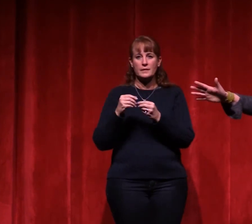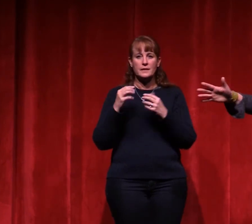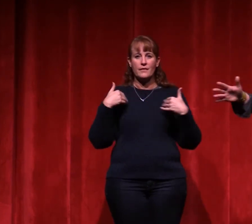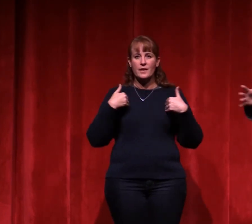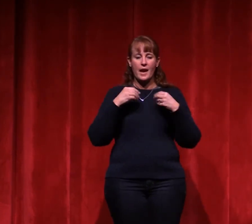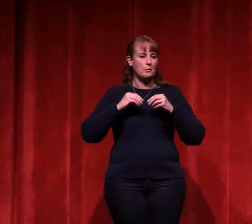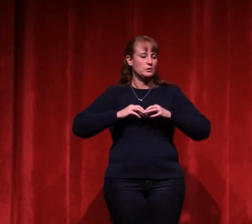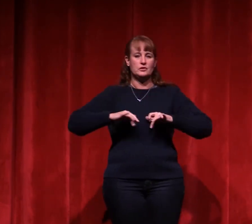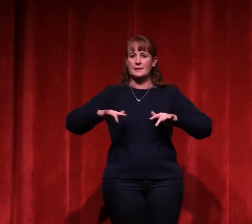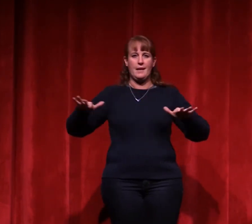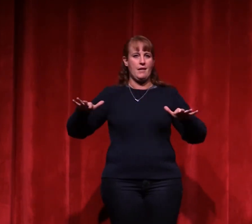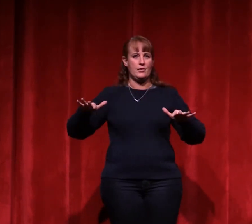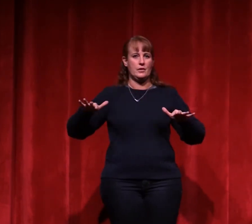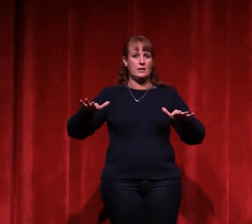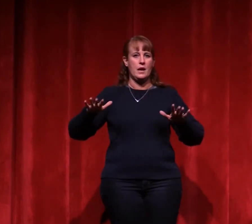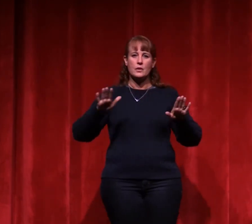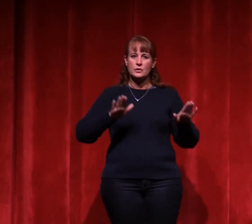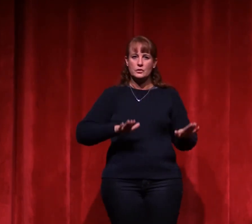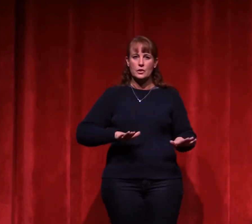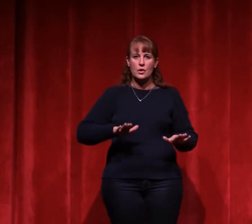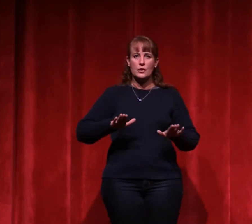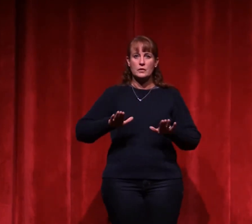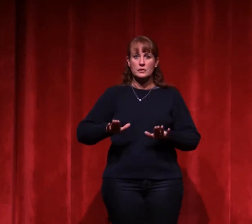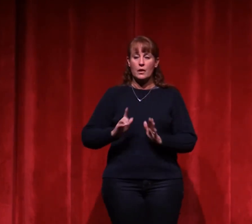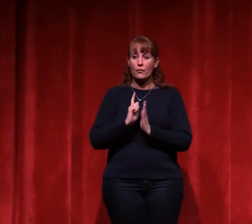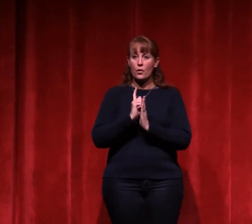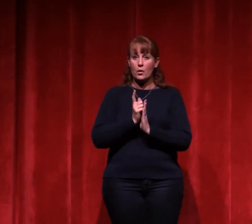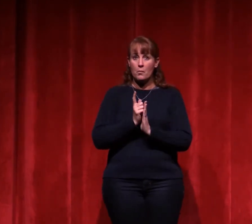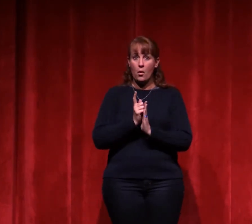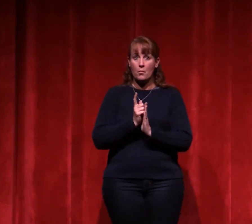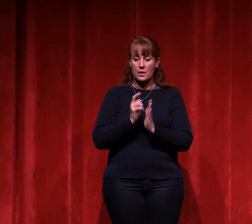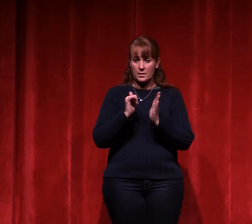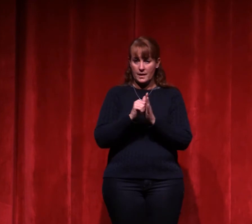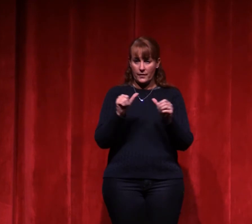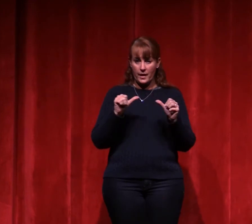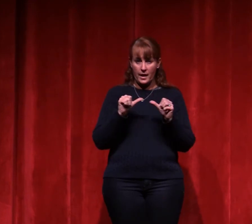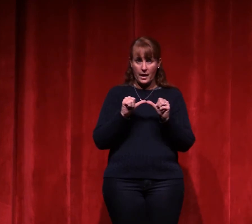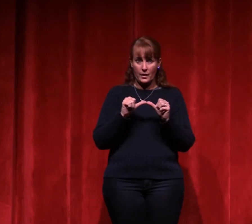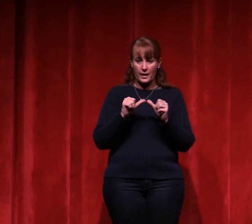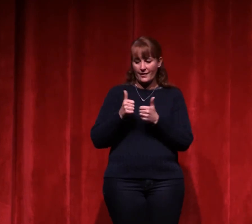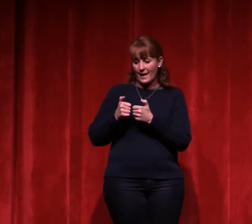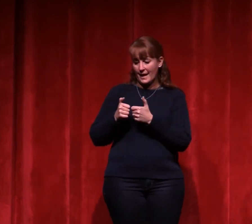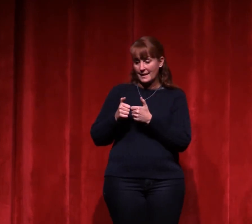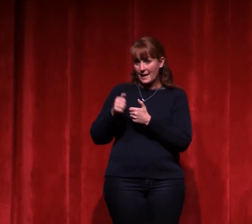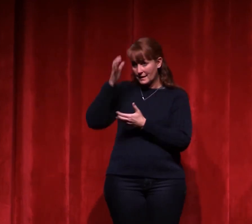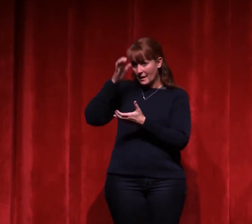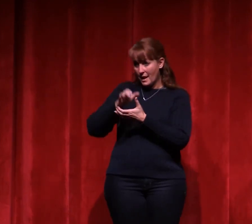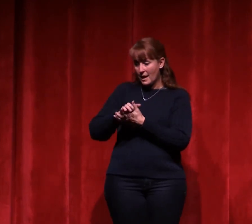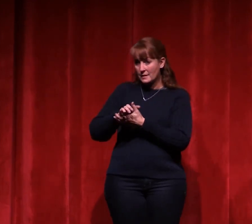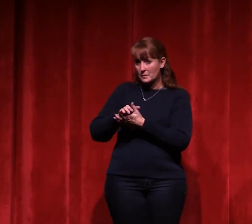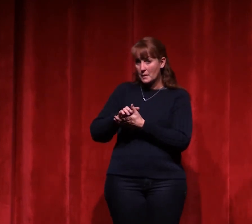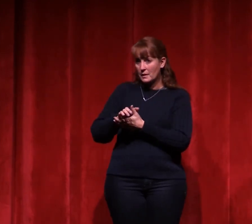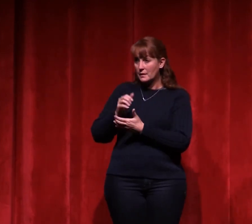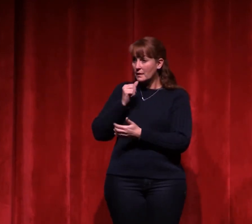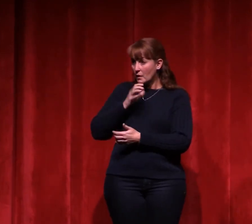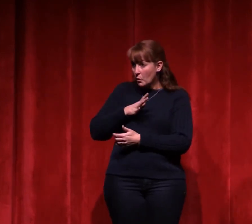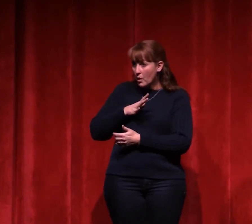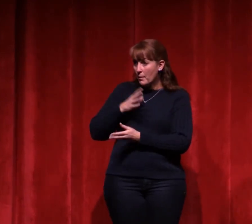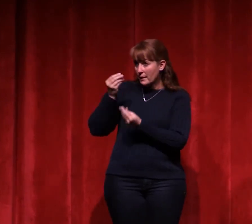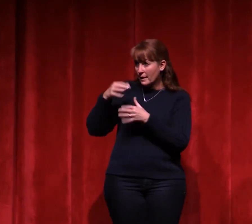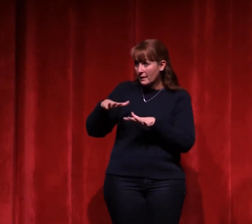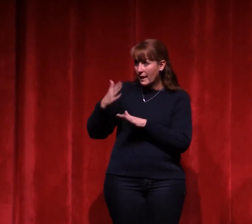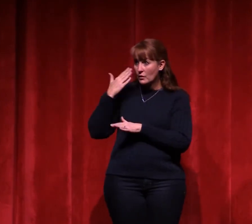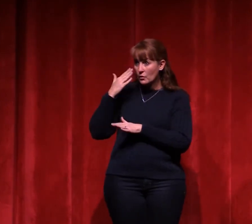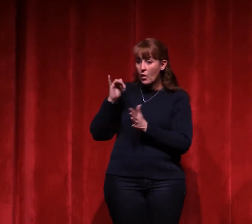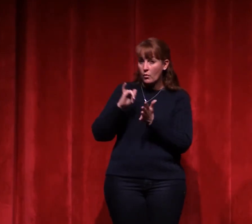scattered. I took my time calming down for a moment in that sandy bank. Then I texted Spencer and Taylor and the landowner to let them know what was